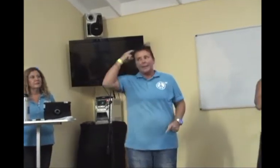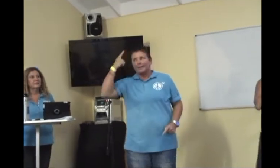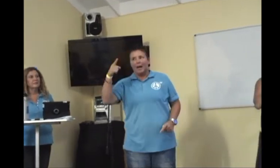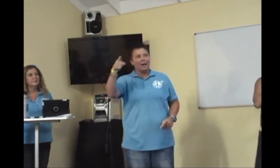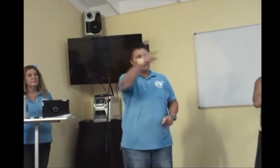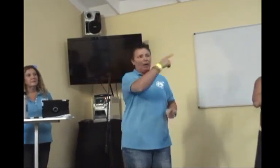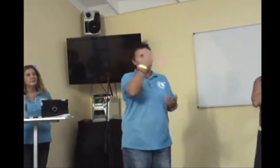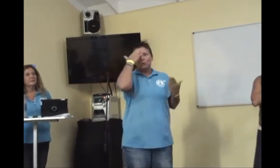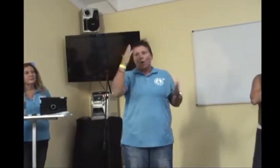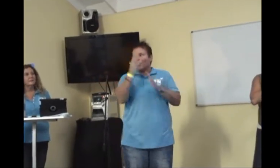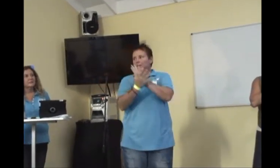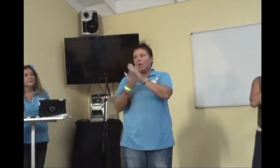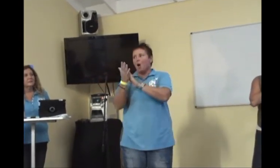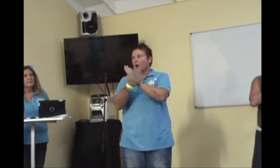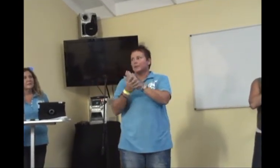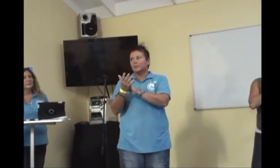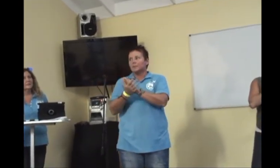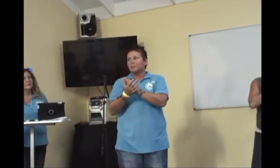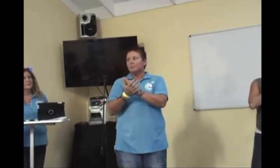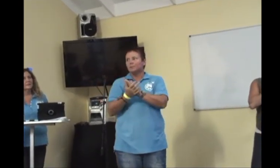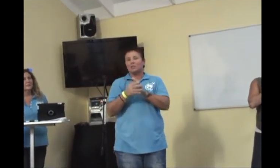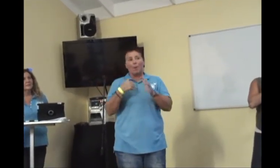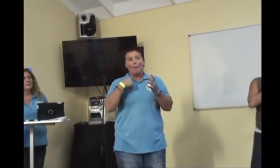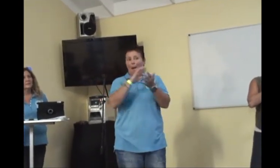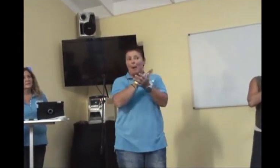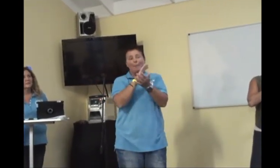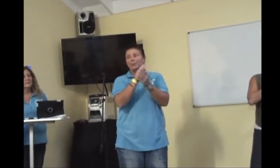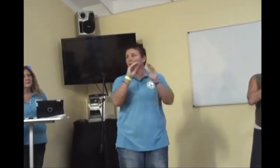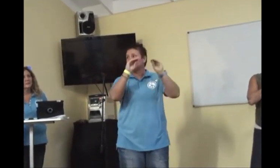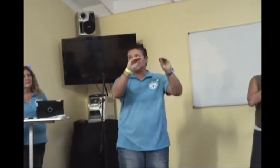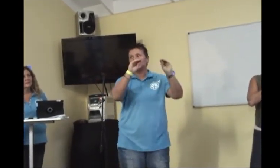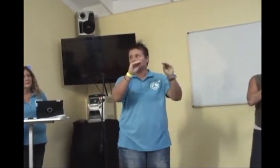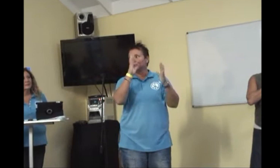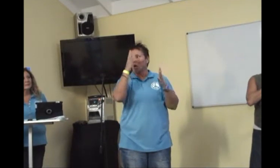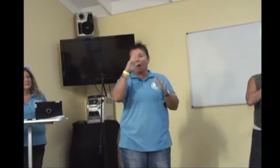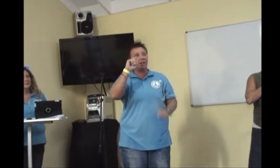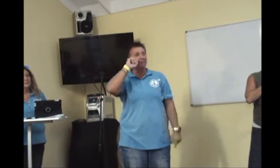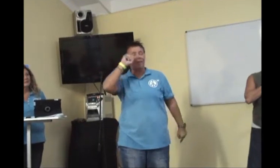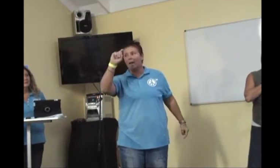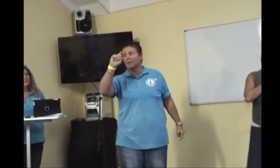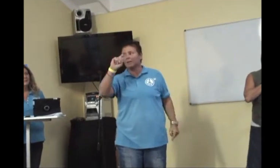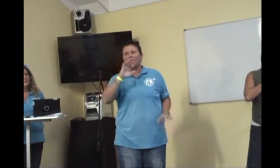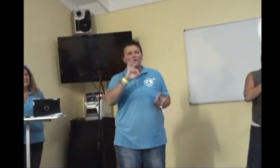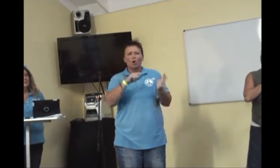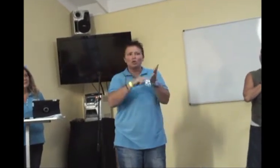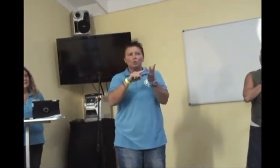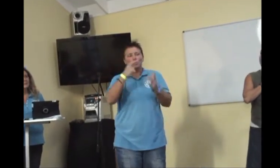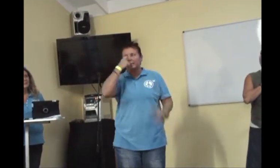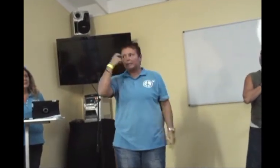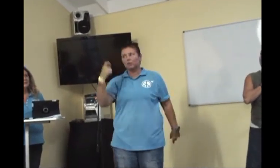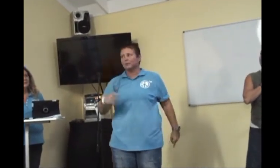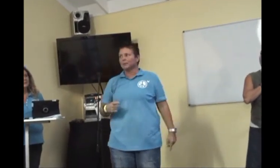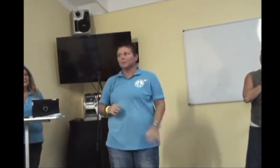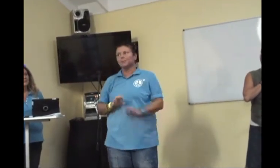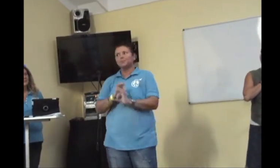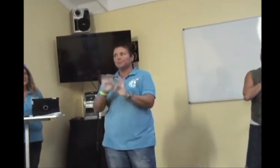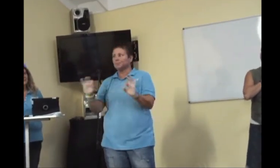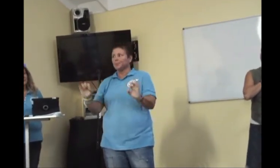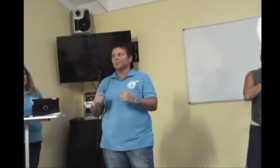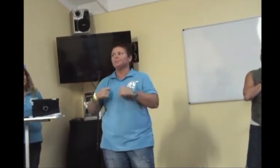with hearing people, and I understand that you don't know how to sign, and it's nerve-wracking, and I'm happy to teach the signing, It's not too serious, it's just for